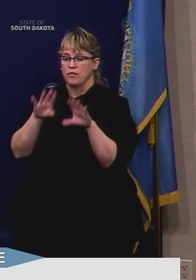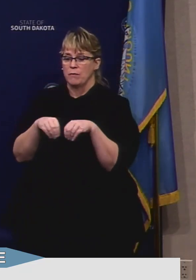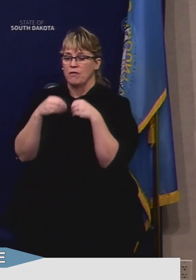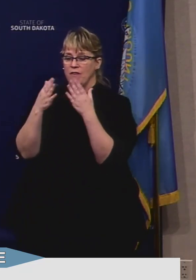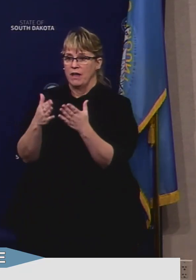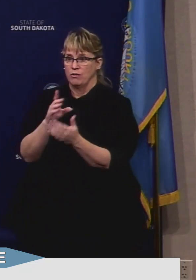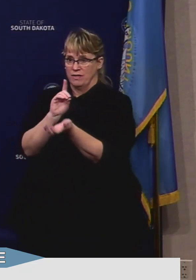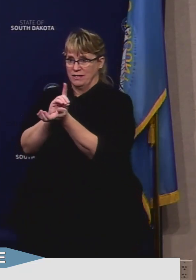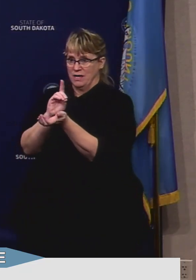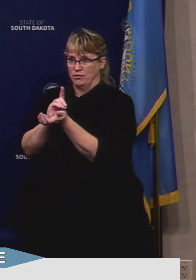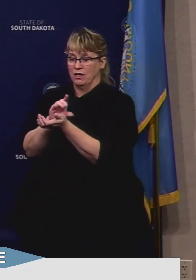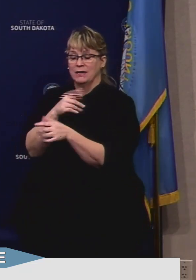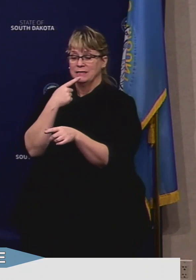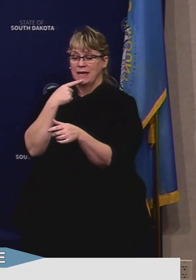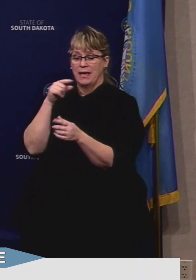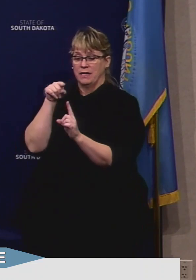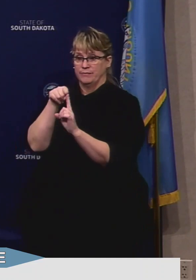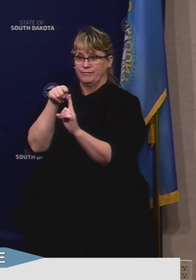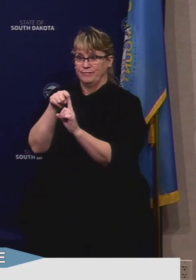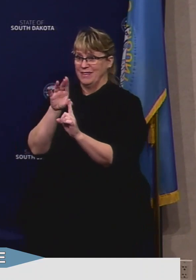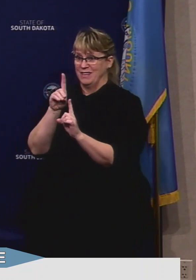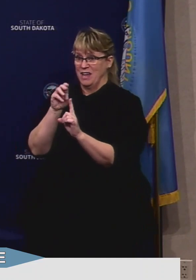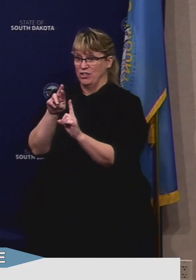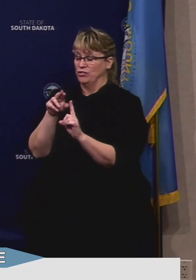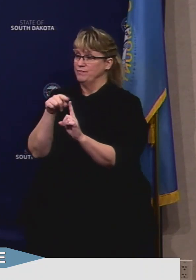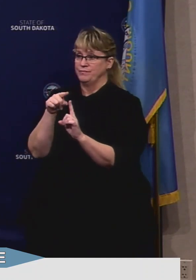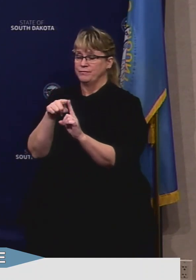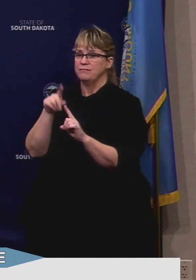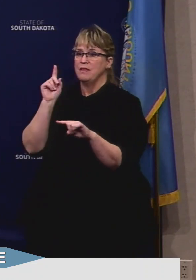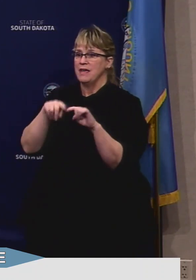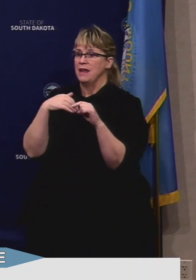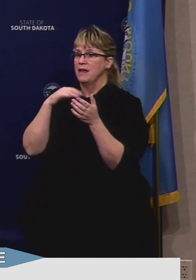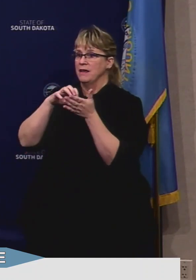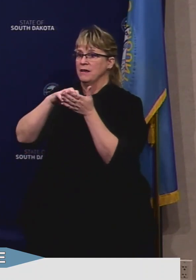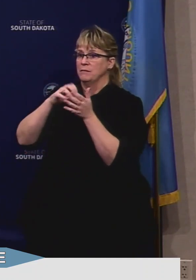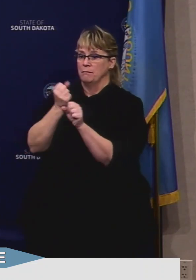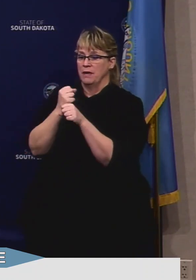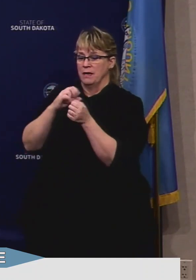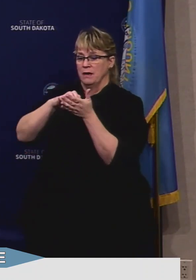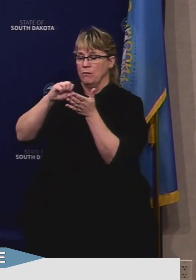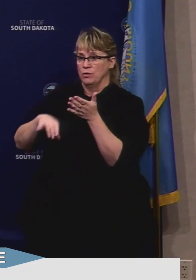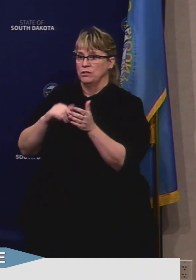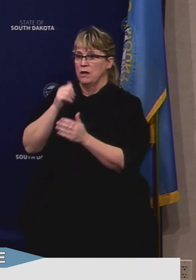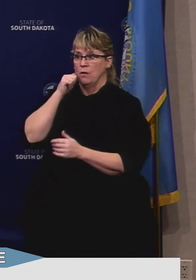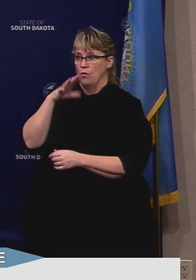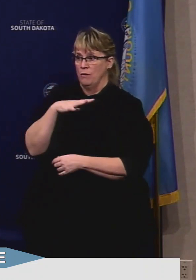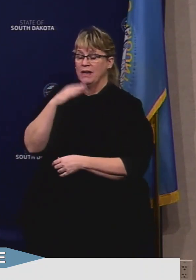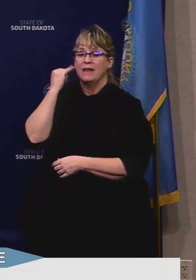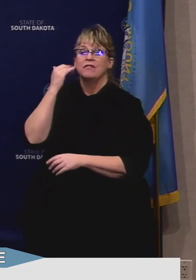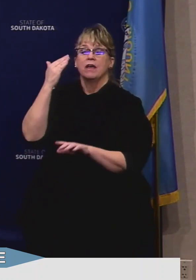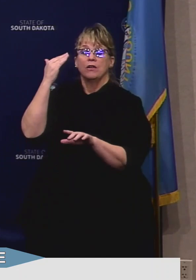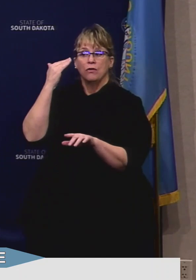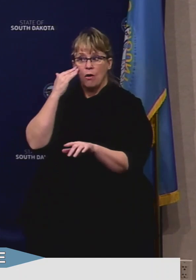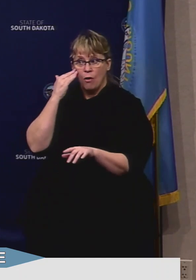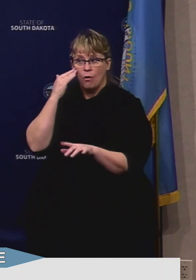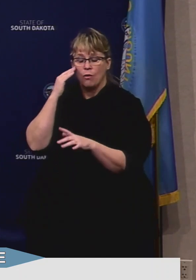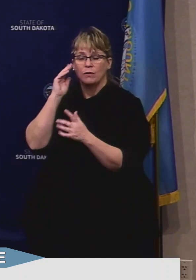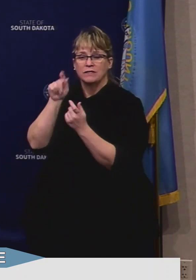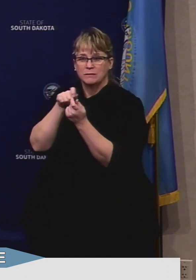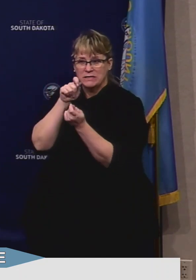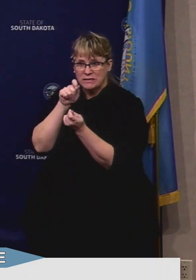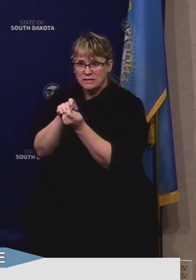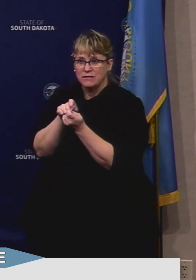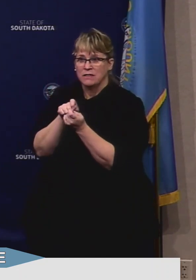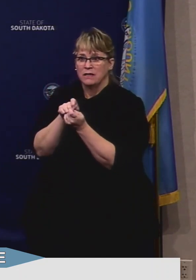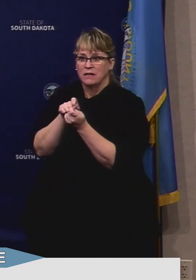the doctor, and saying that they are not allowed to conduct an abortion on a woman if they know it is specifically